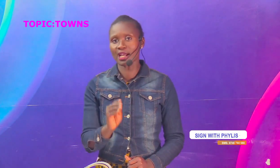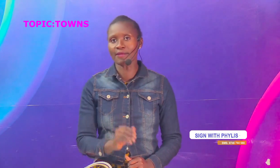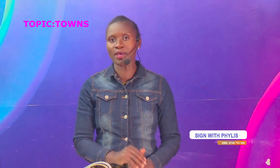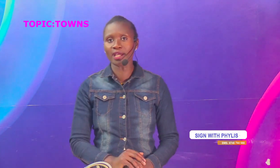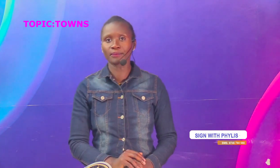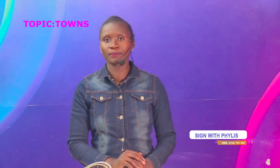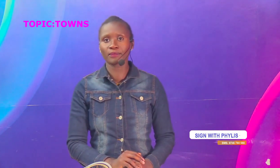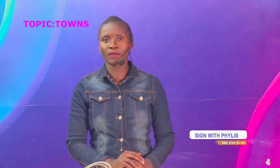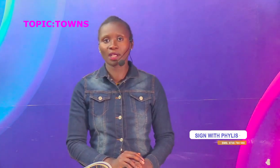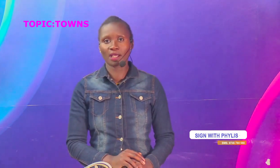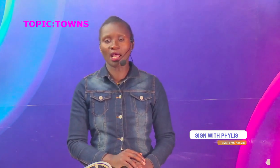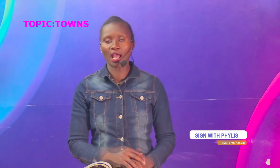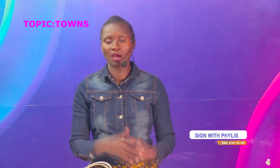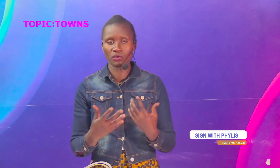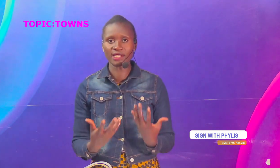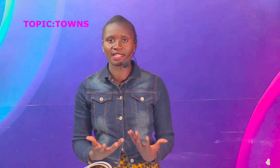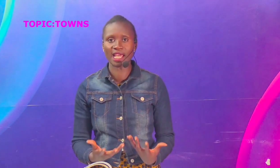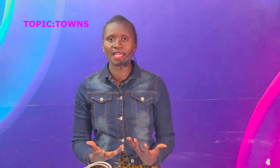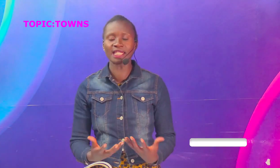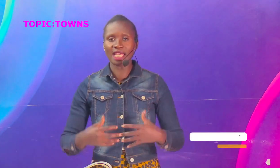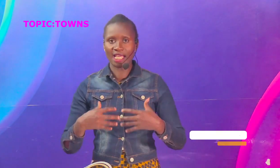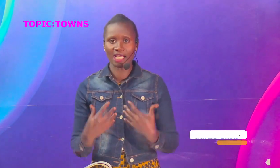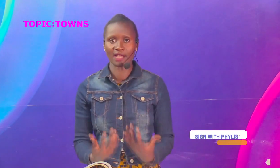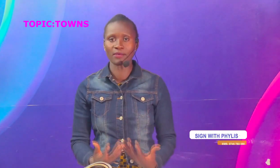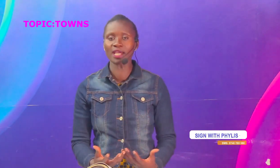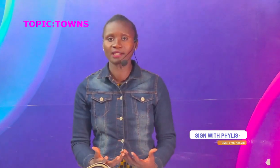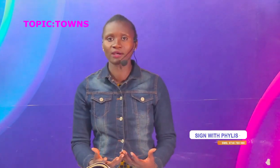Kakamega. How do we sign Kakamega town?